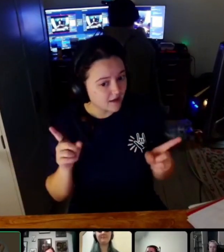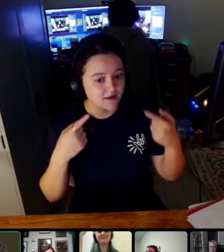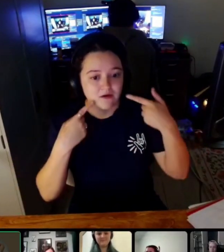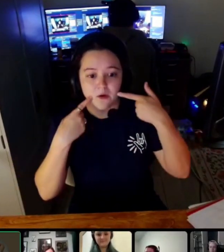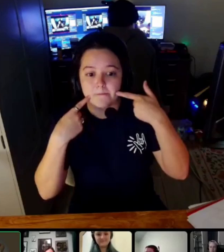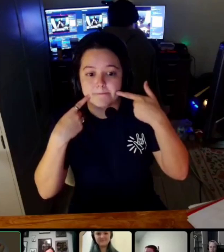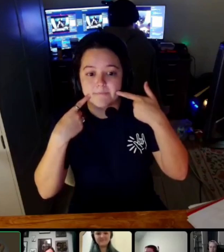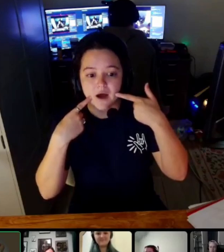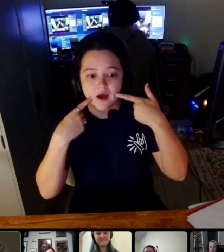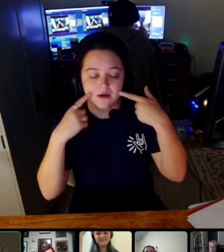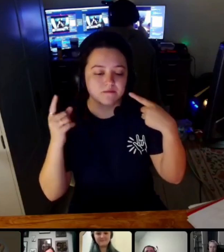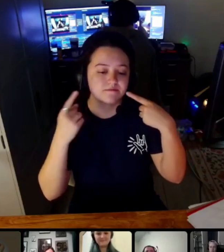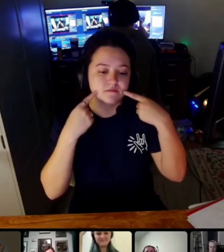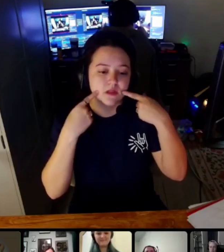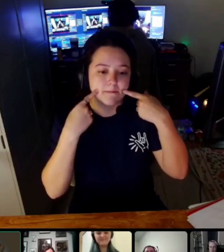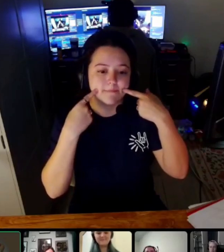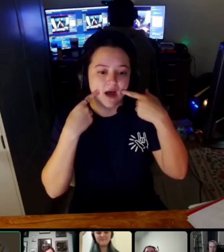And I'll go bah, bah.